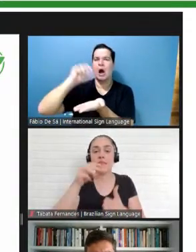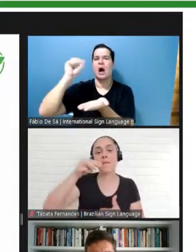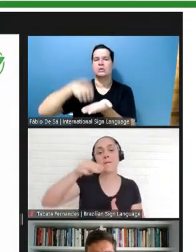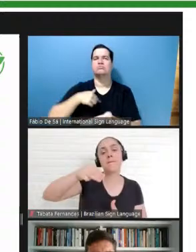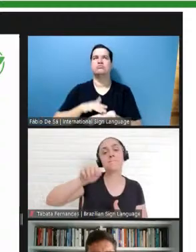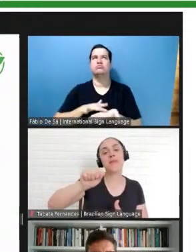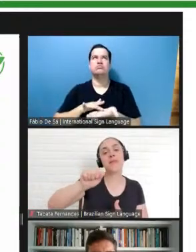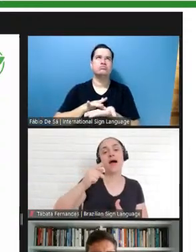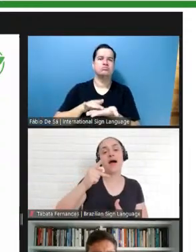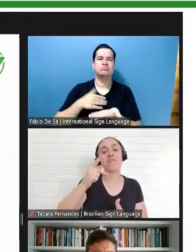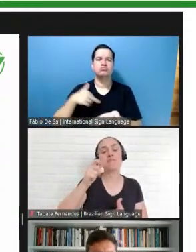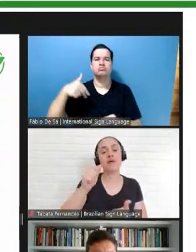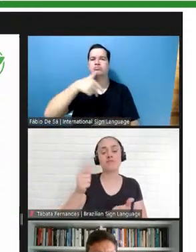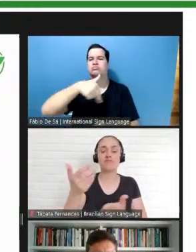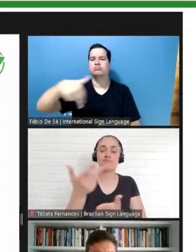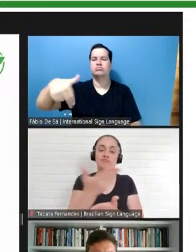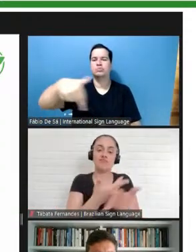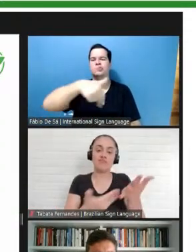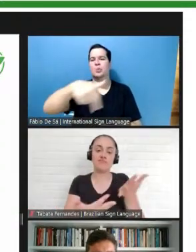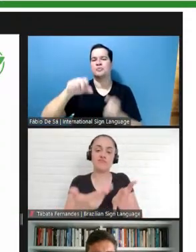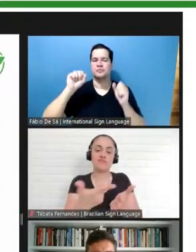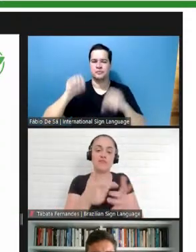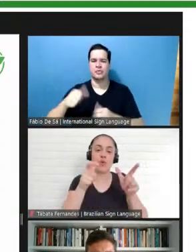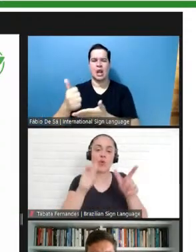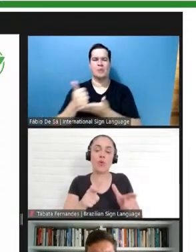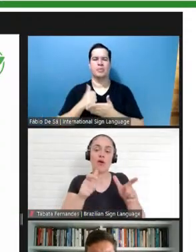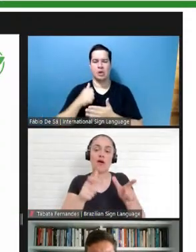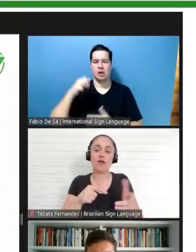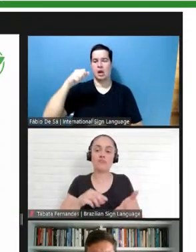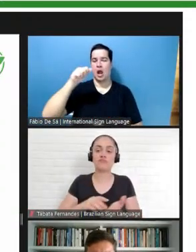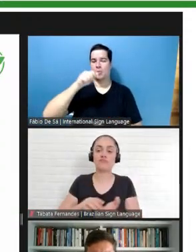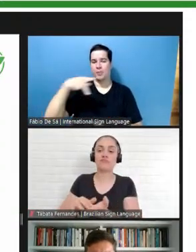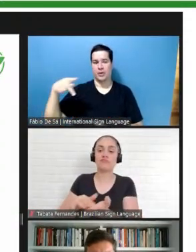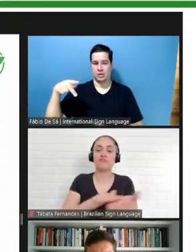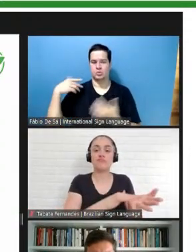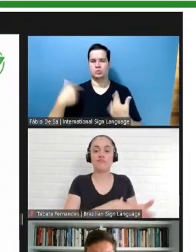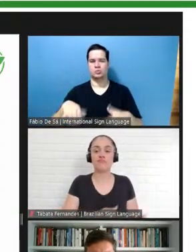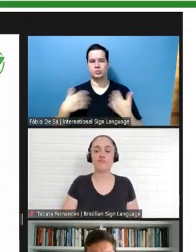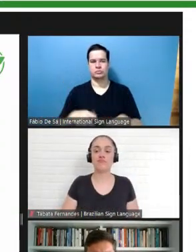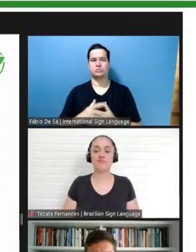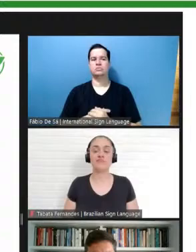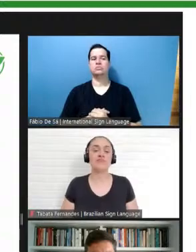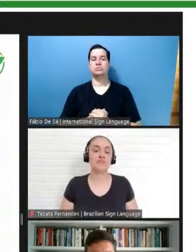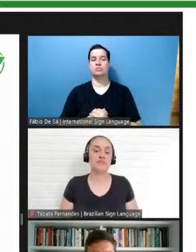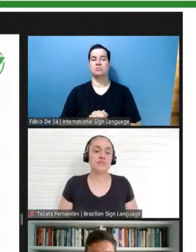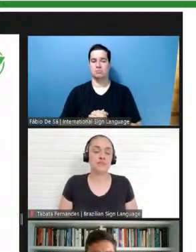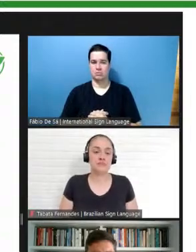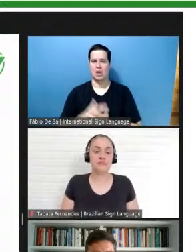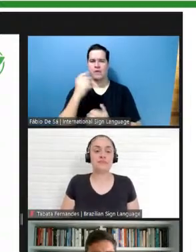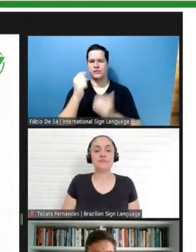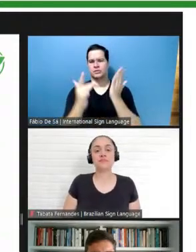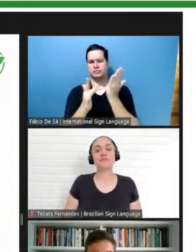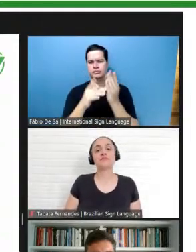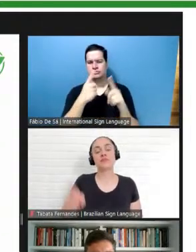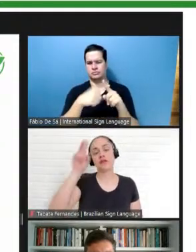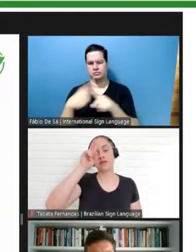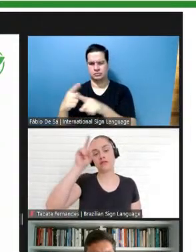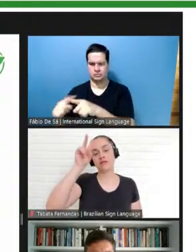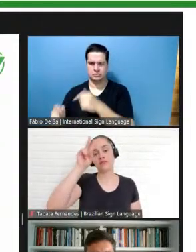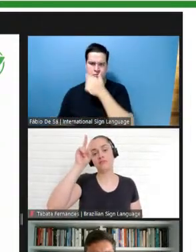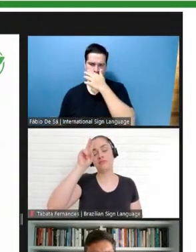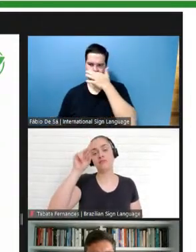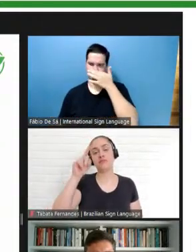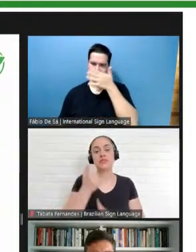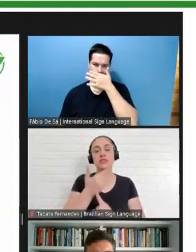with a visual impairment. So my takeaway message is to remember that technology is only useful if it serves